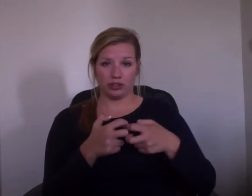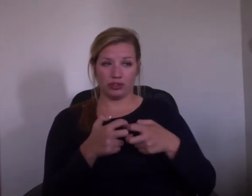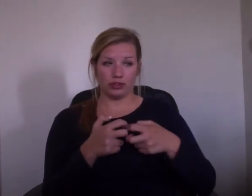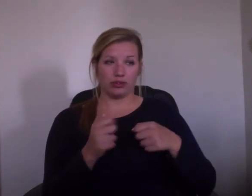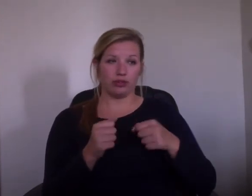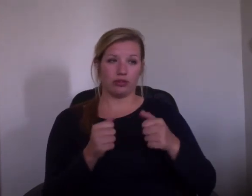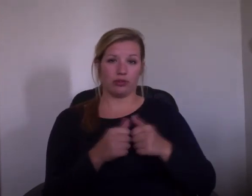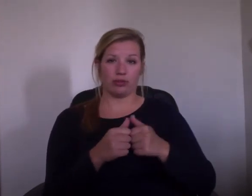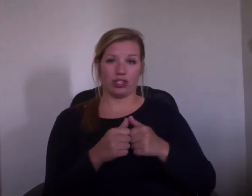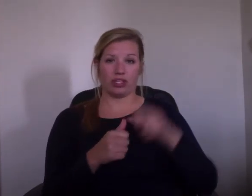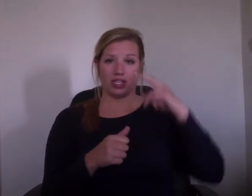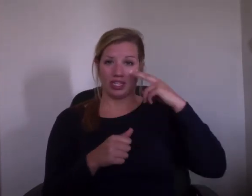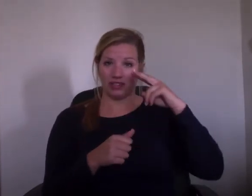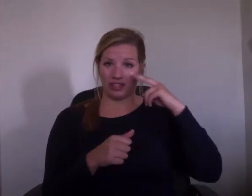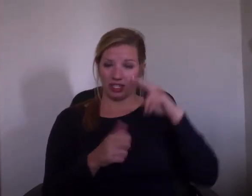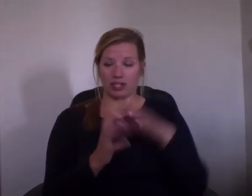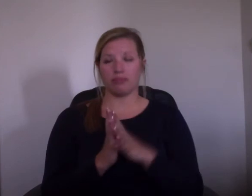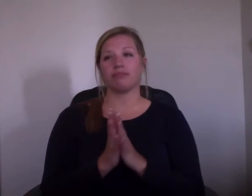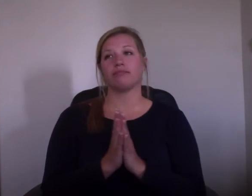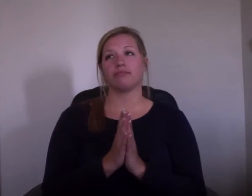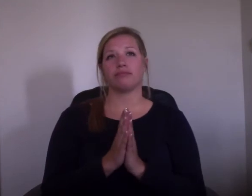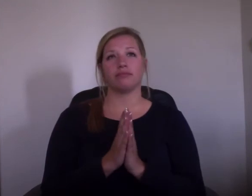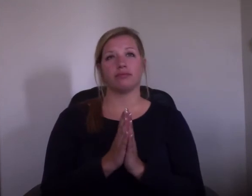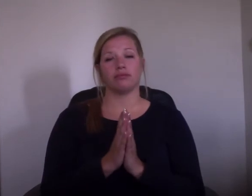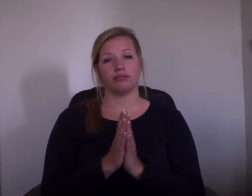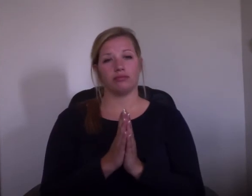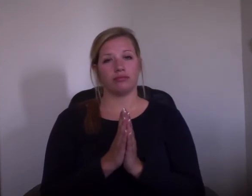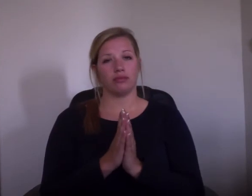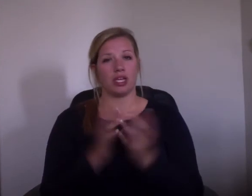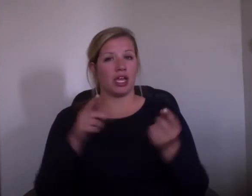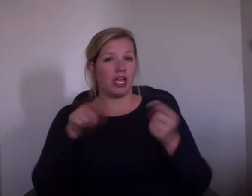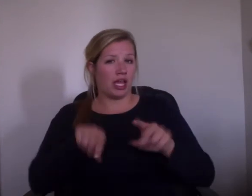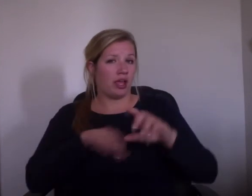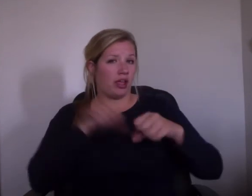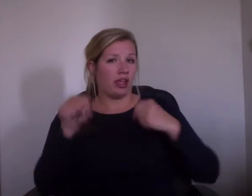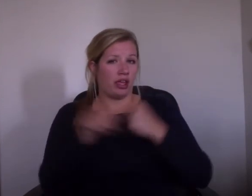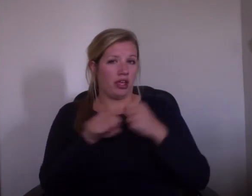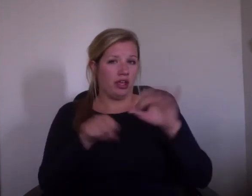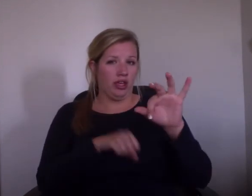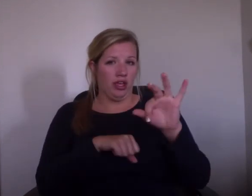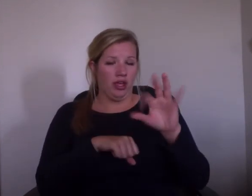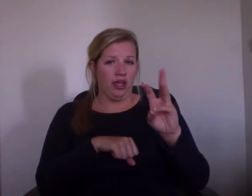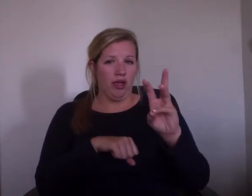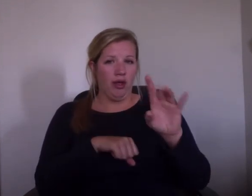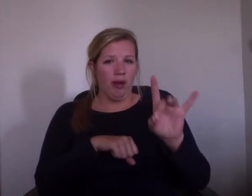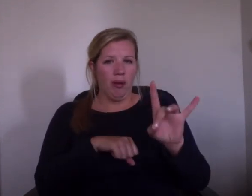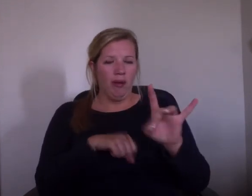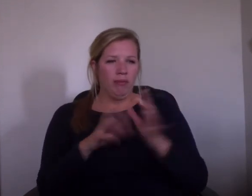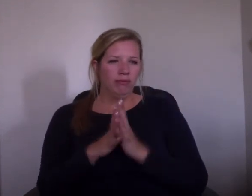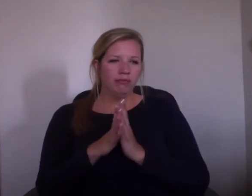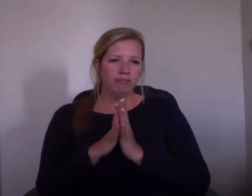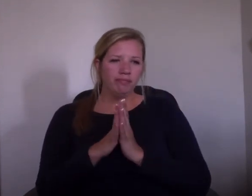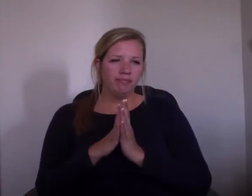Vietnam. And so what happens in 1968 is, of course, the Tet Offensive. And I've lectured on this